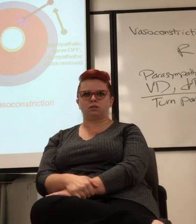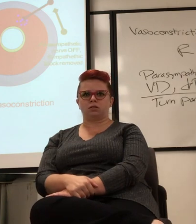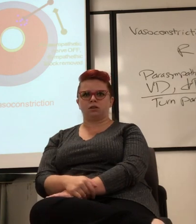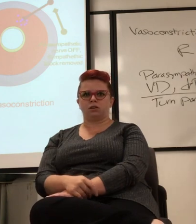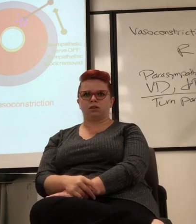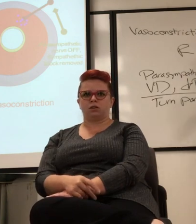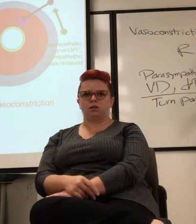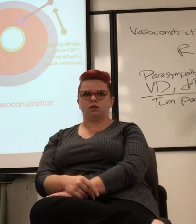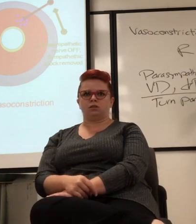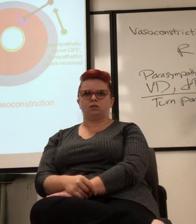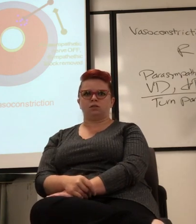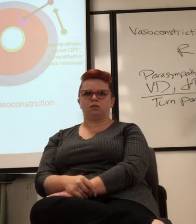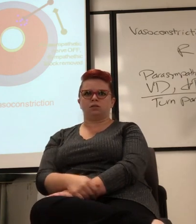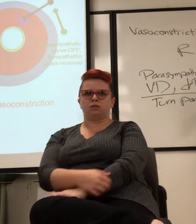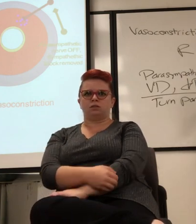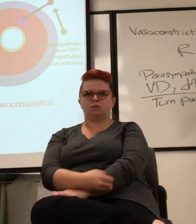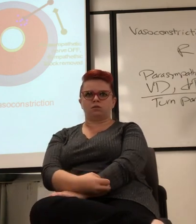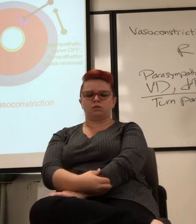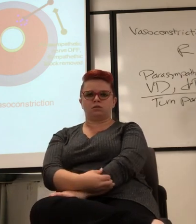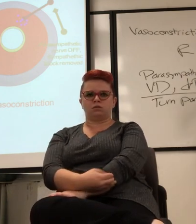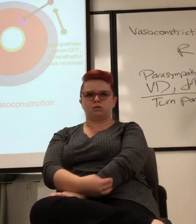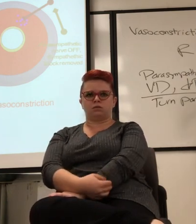Parasympathetic off.